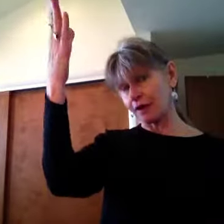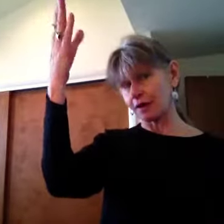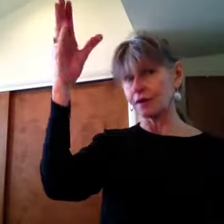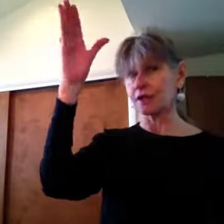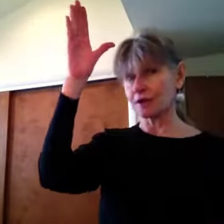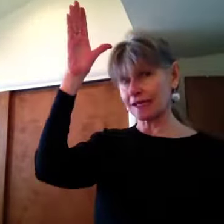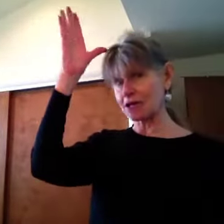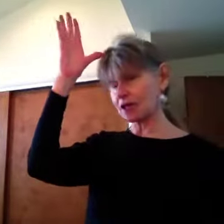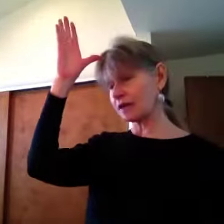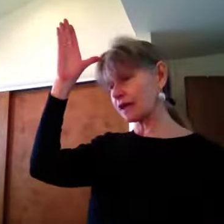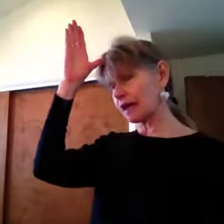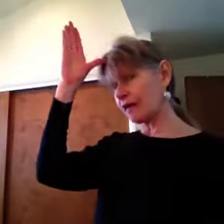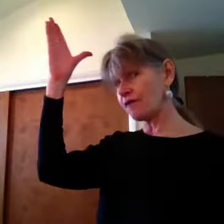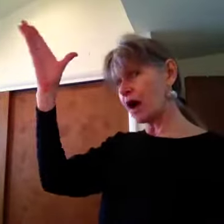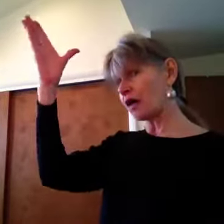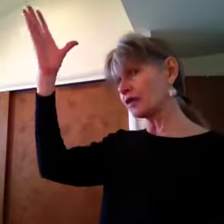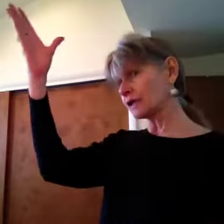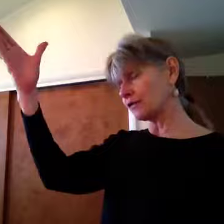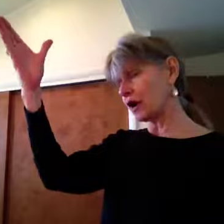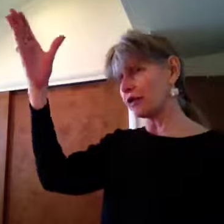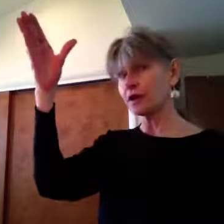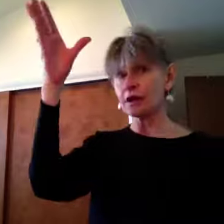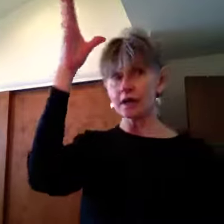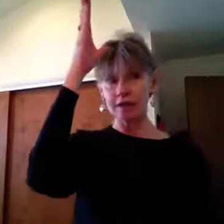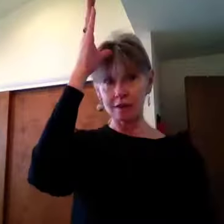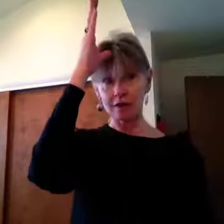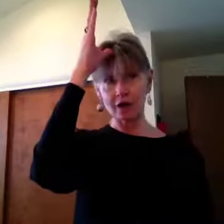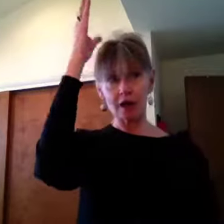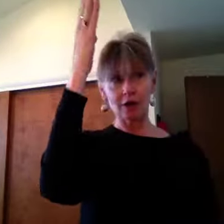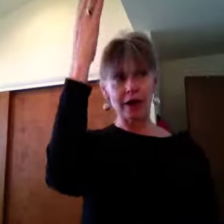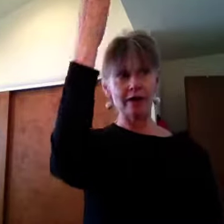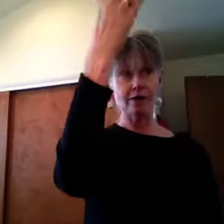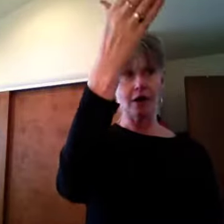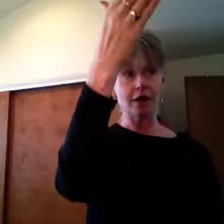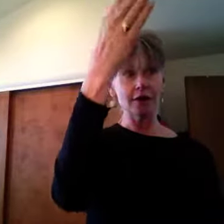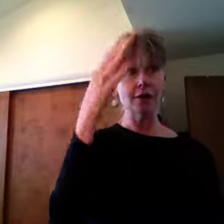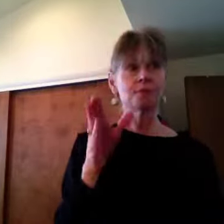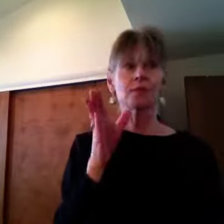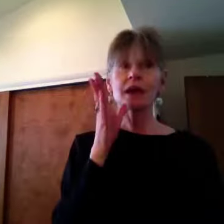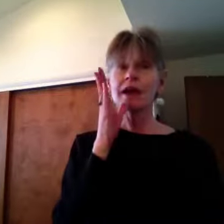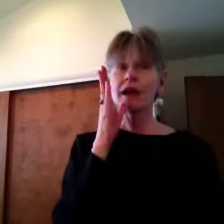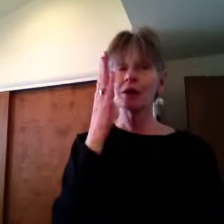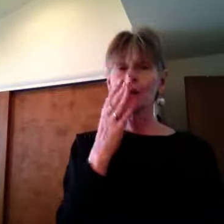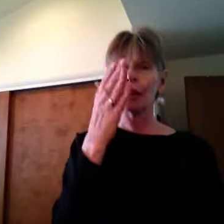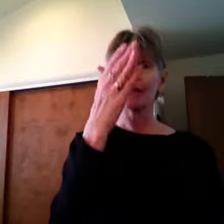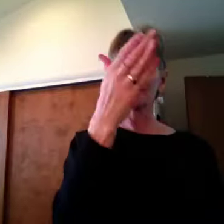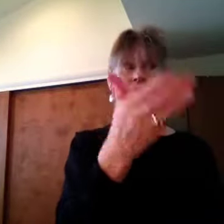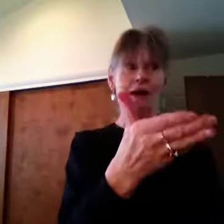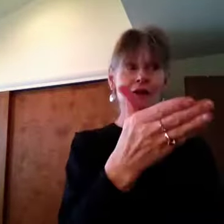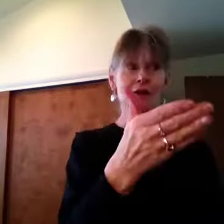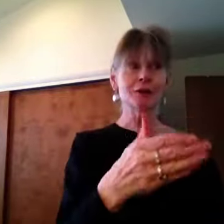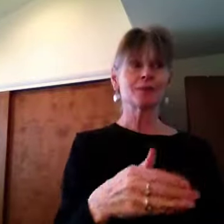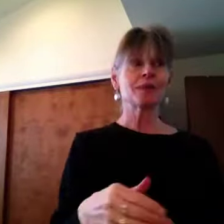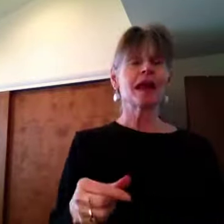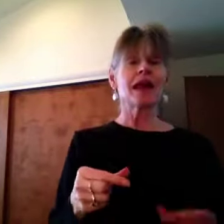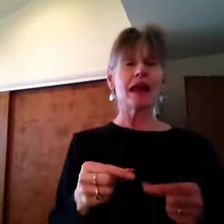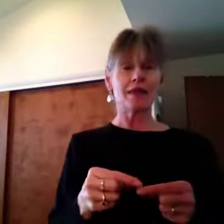Grandfather, you're essentially thinking father's father. So we've got grandfather and grandmother, and